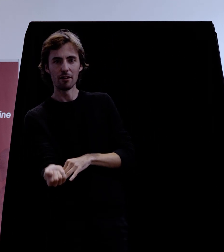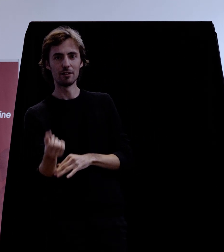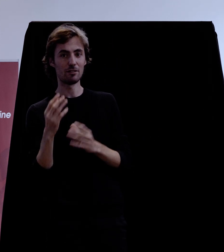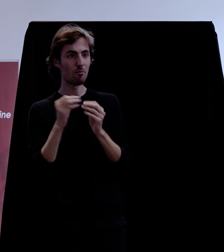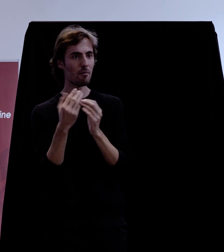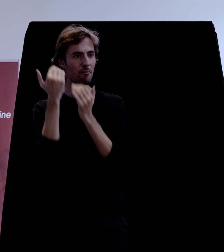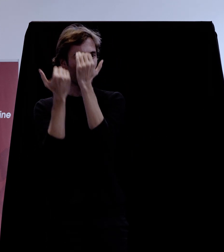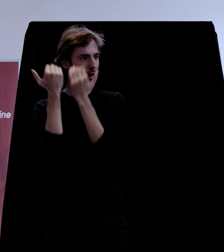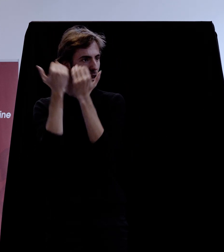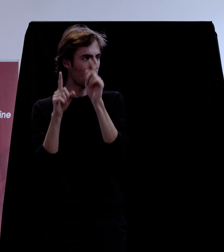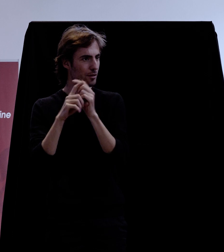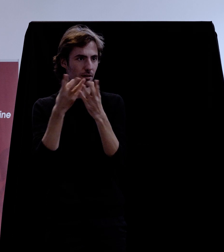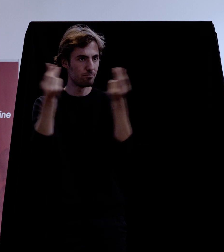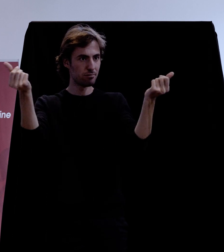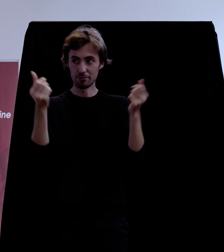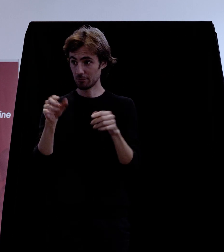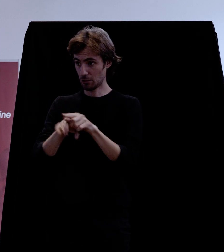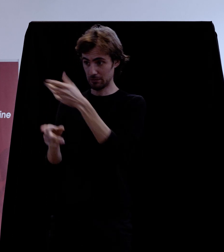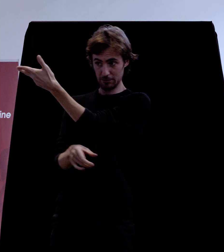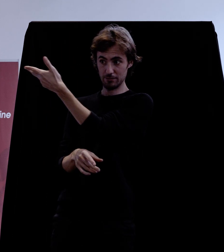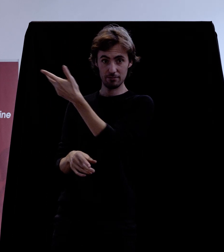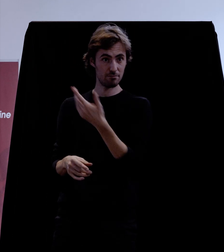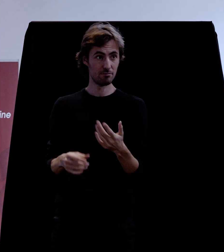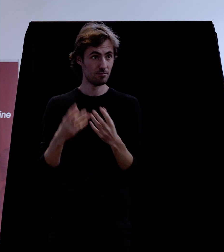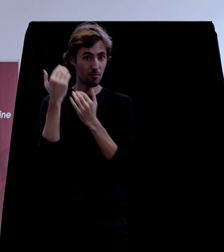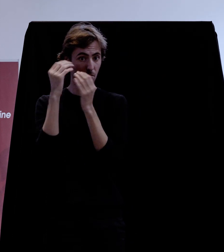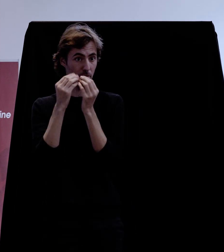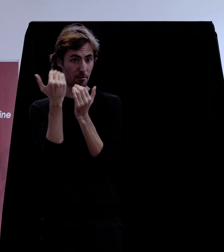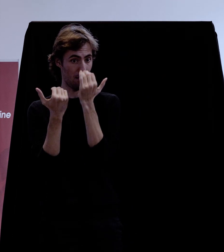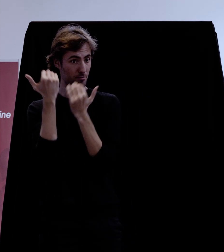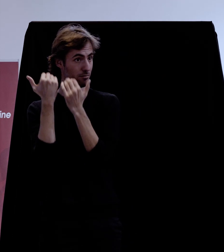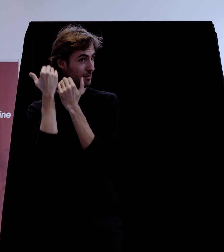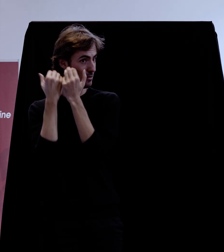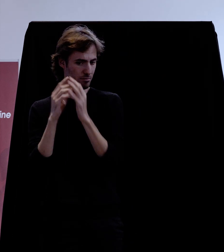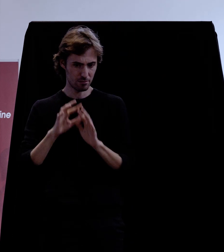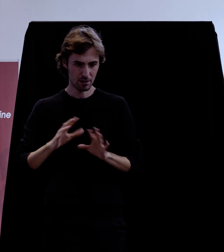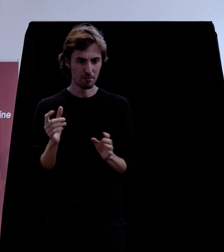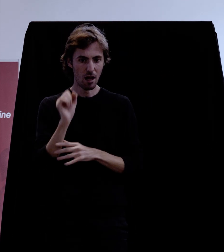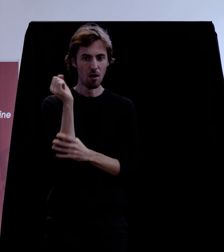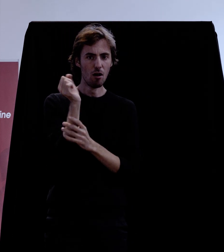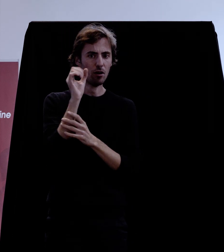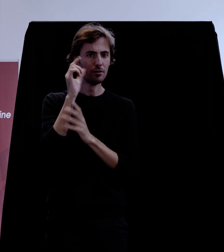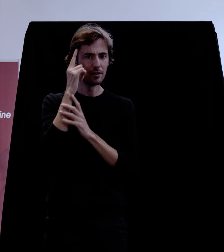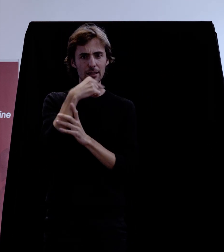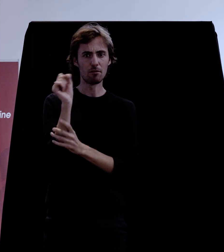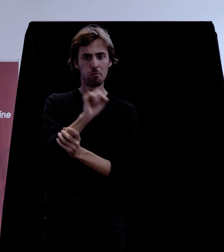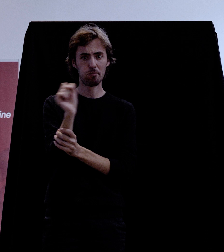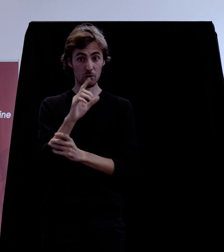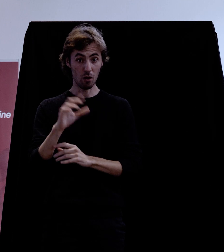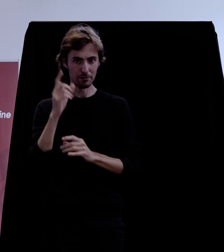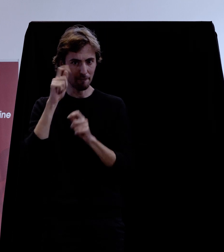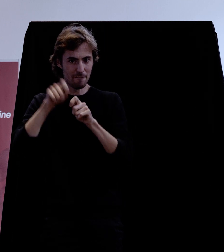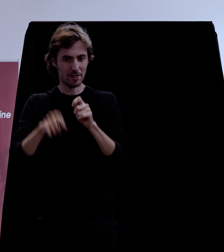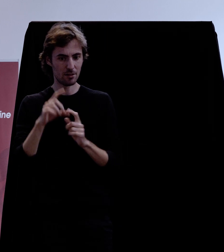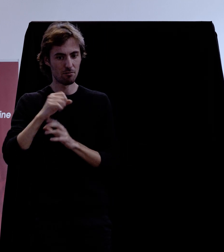head movement because your head is just steady. You also have eliminated one of the problems with